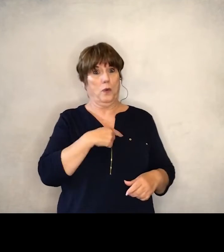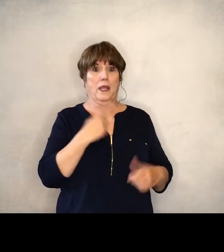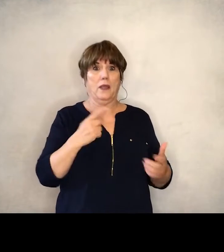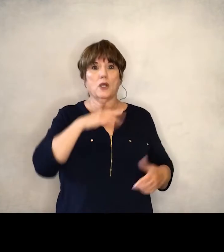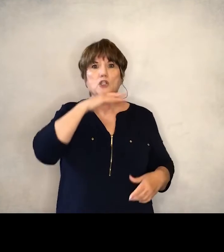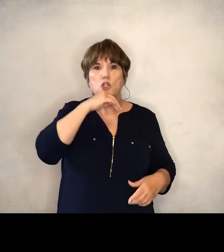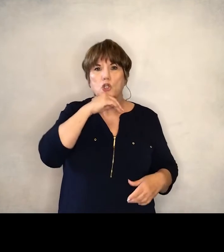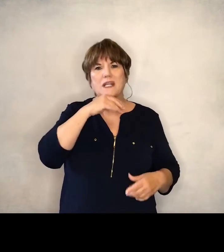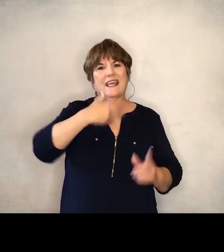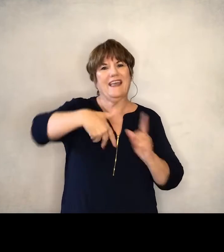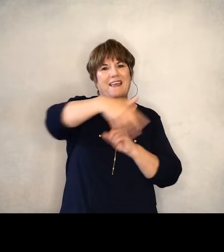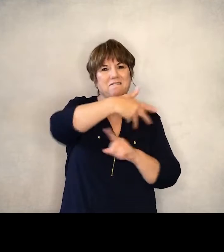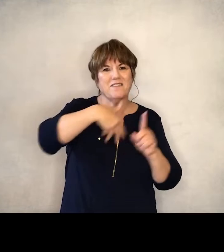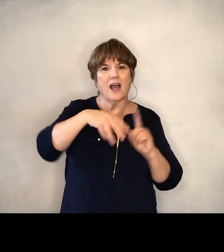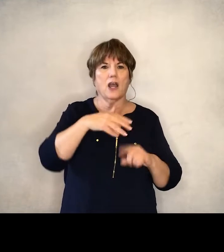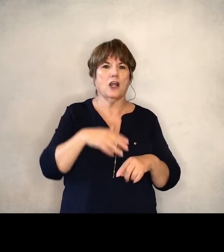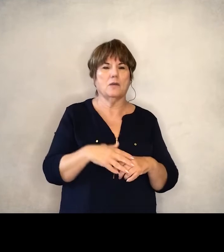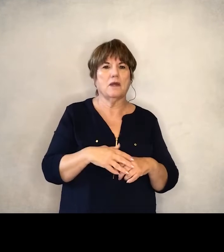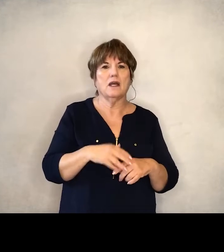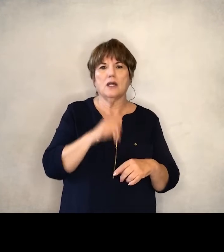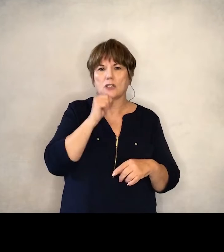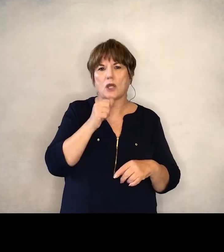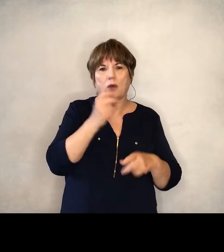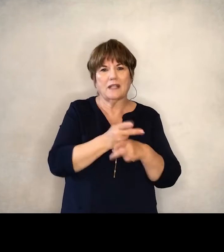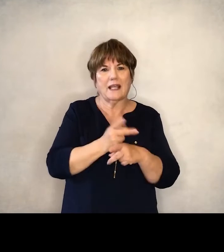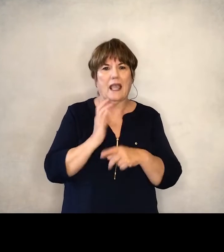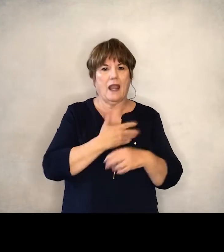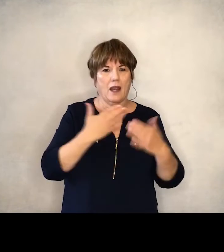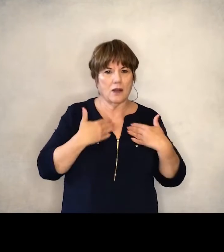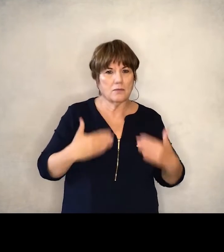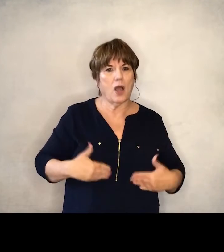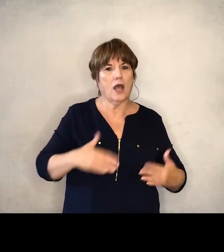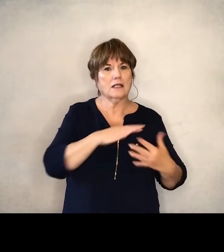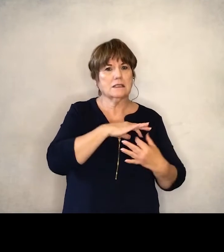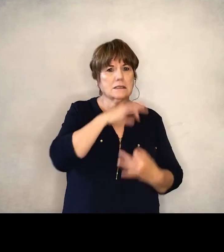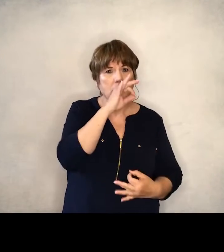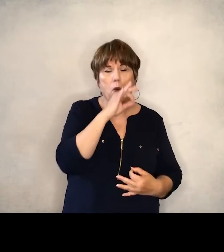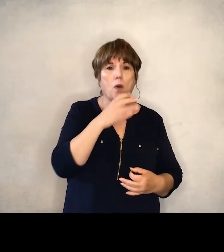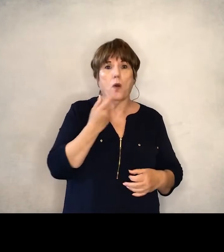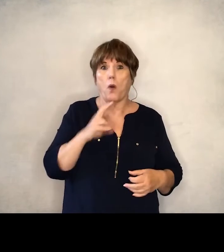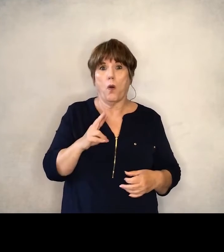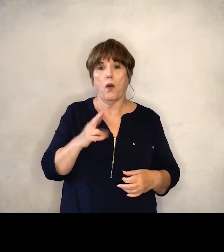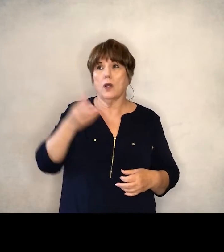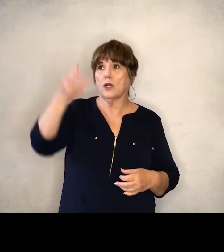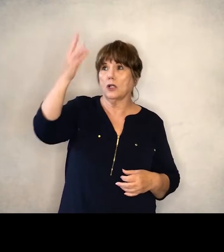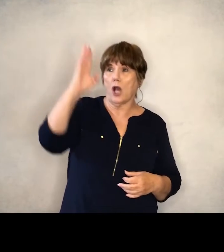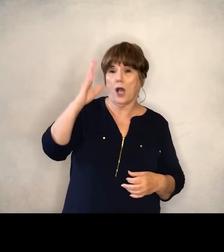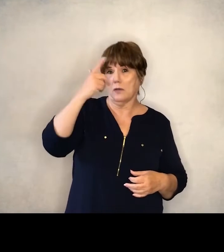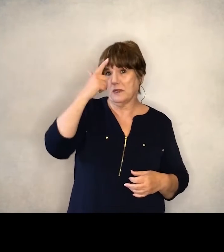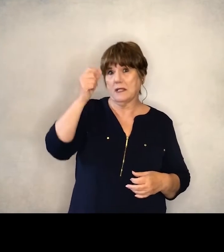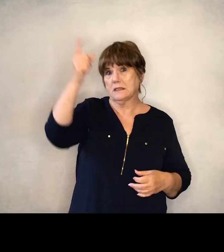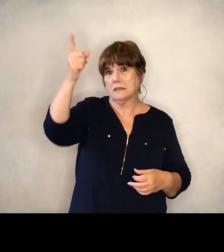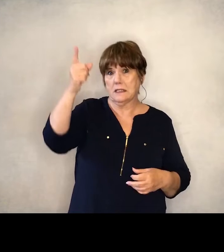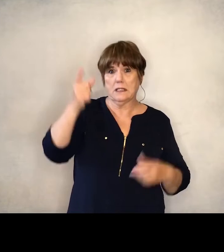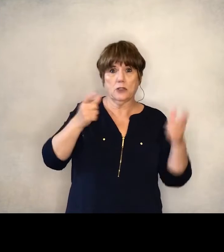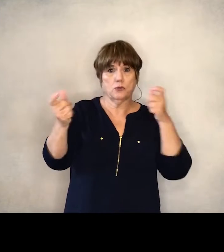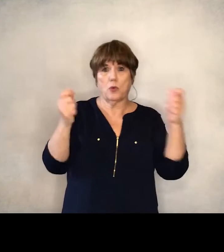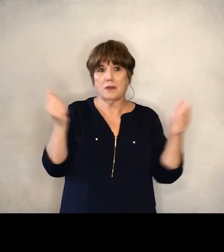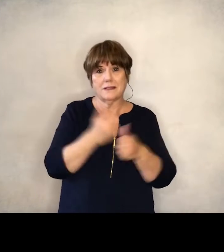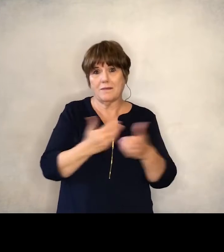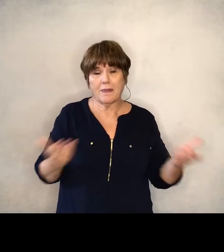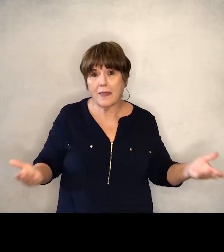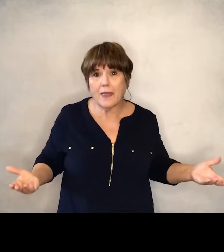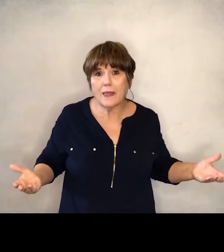environment and failed to care for our own bodies and souls? Or is it God because, well, he's in charge of everything? Who